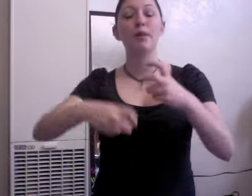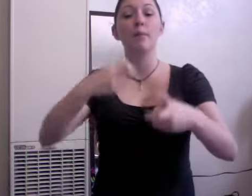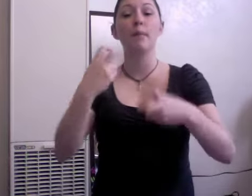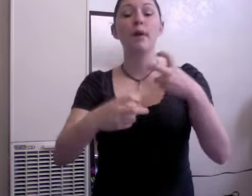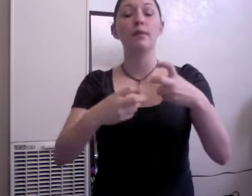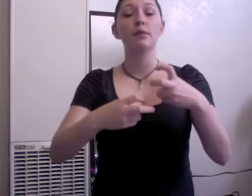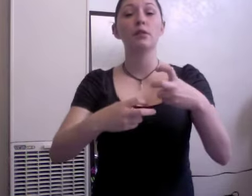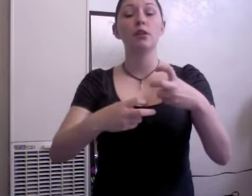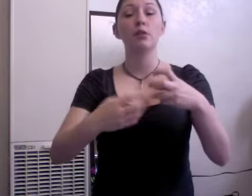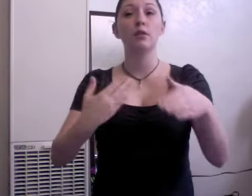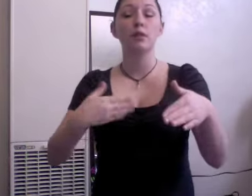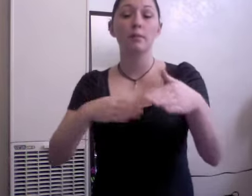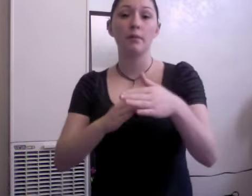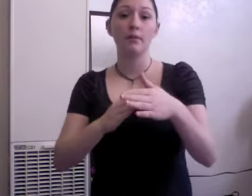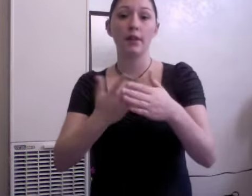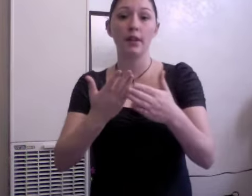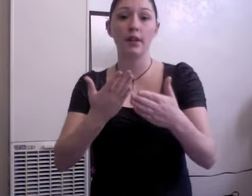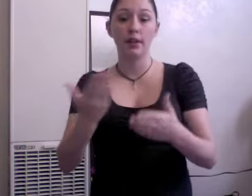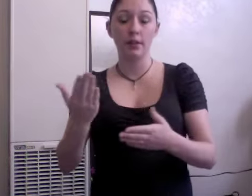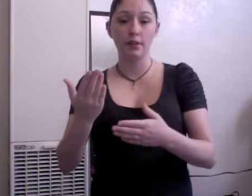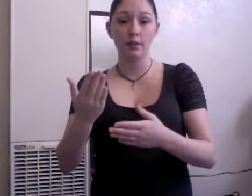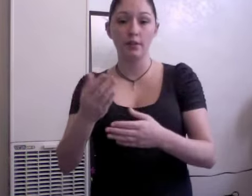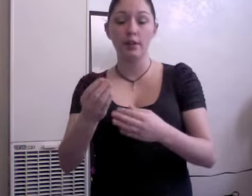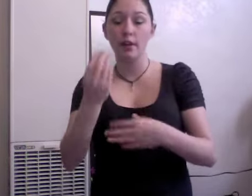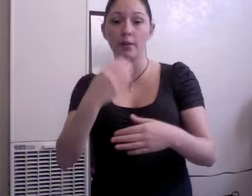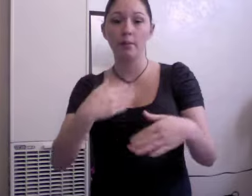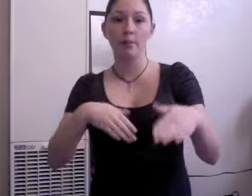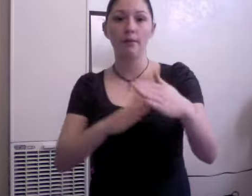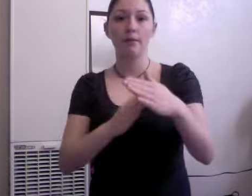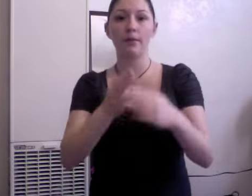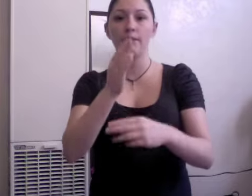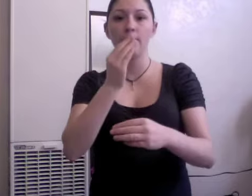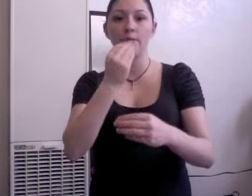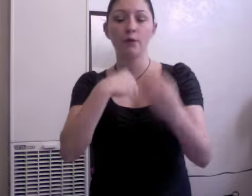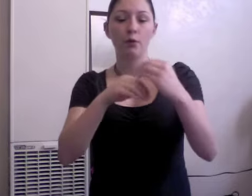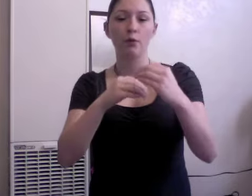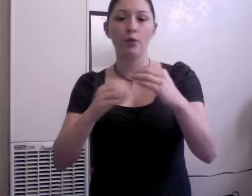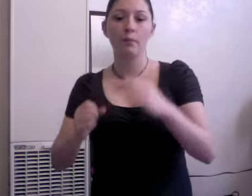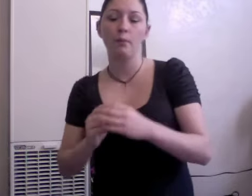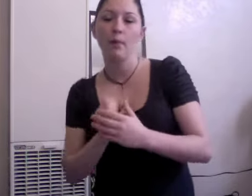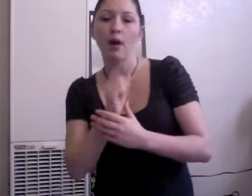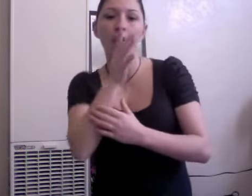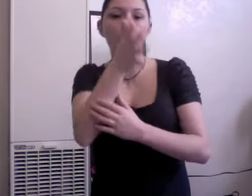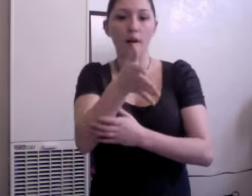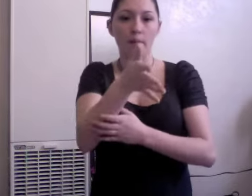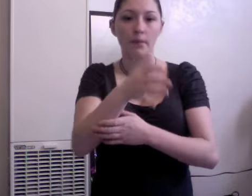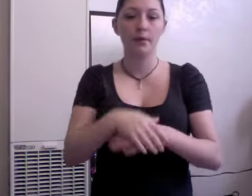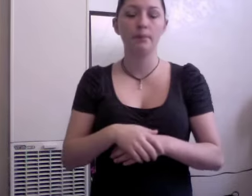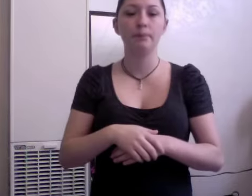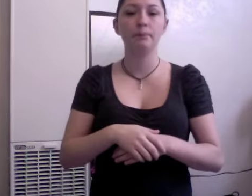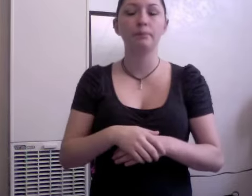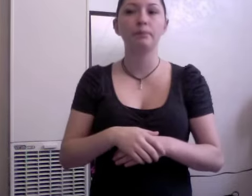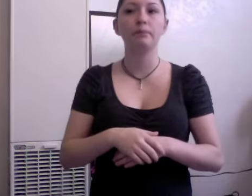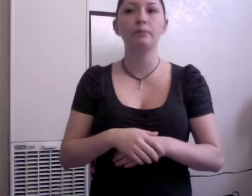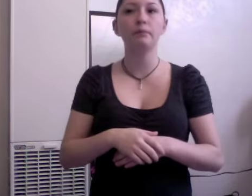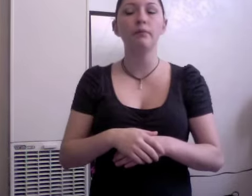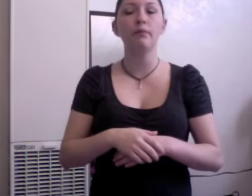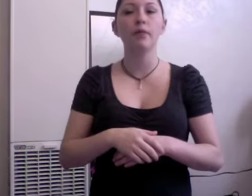coming back up and out, from going the other way in your digestive tract. And of course, they're located all along between the stomach and the